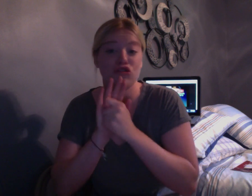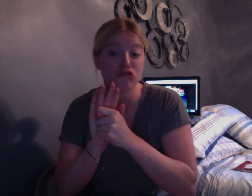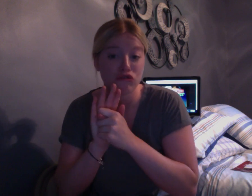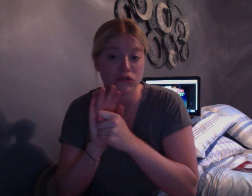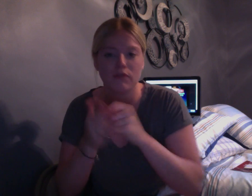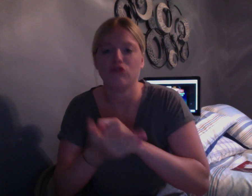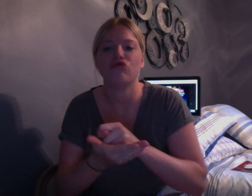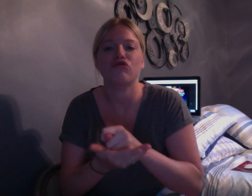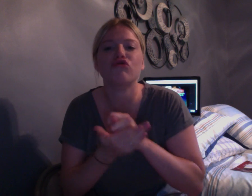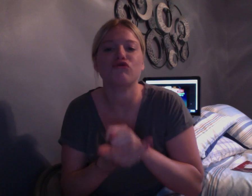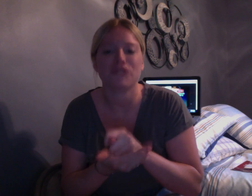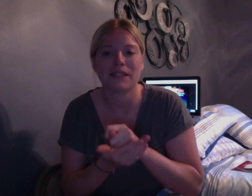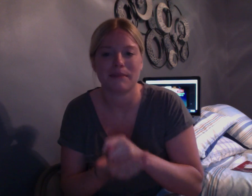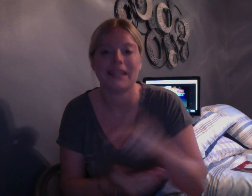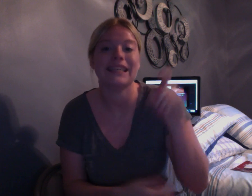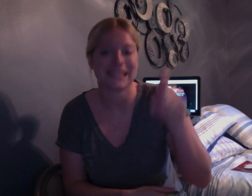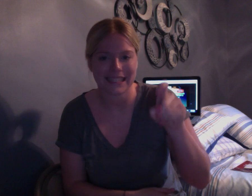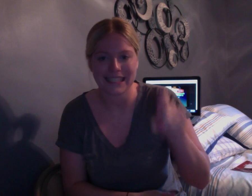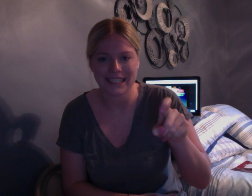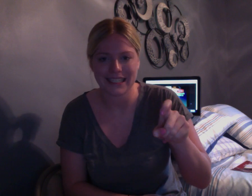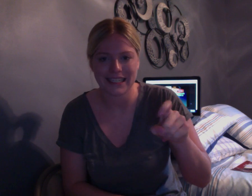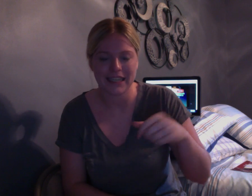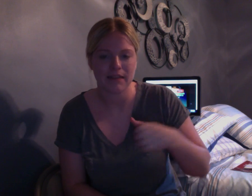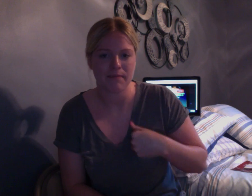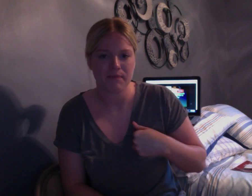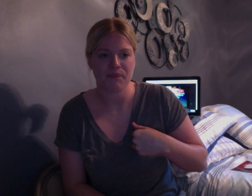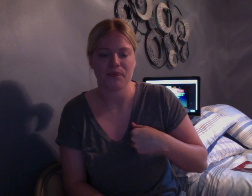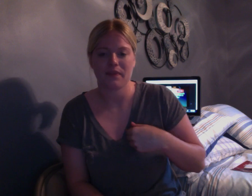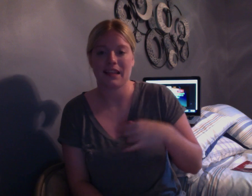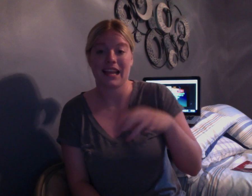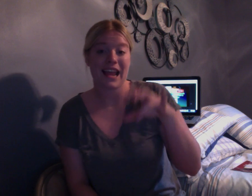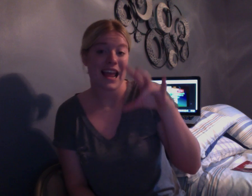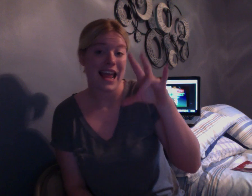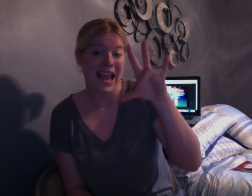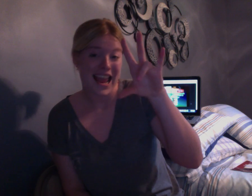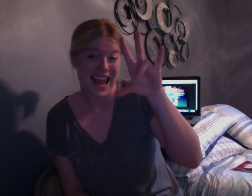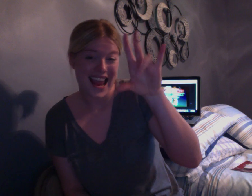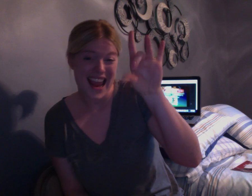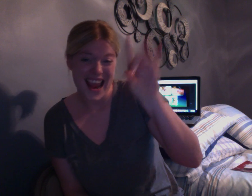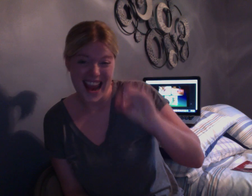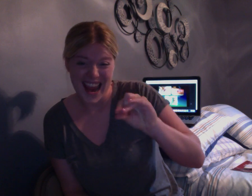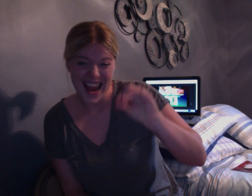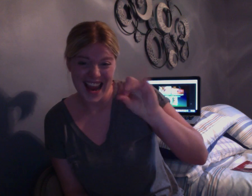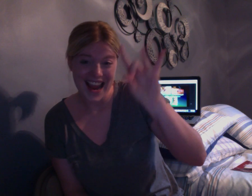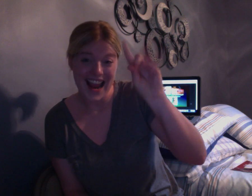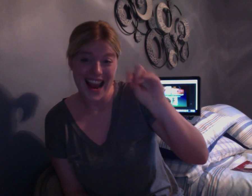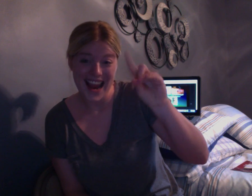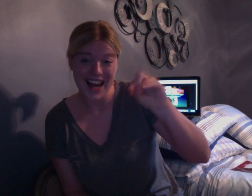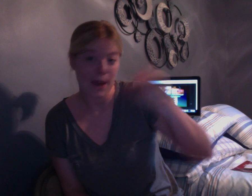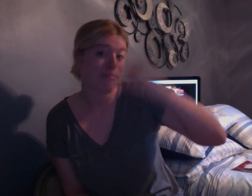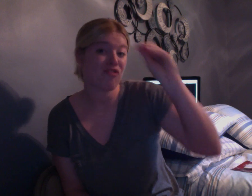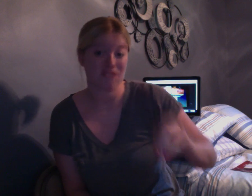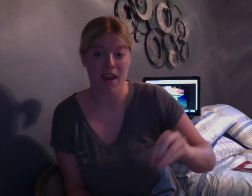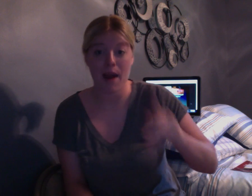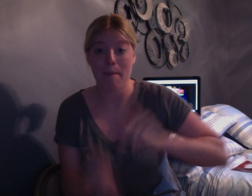Squamous cell carcinoma, SCC, is the second most common type of skin cancer in the United States. Approximately 200,000